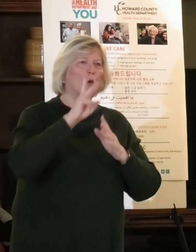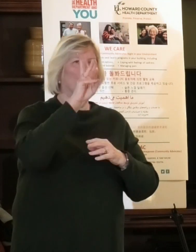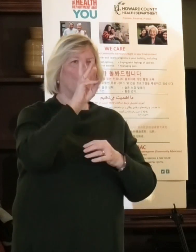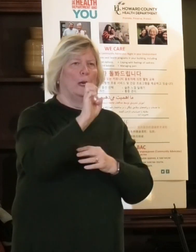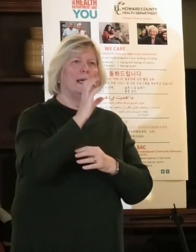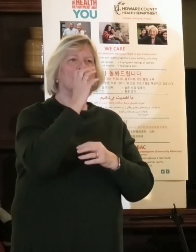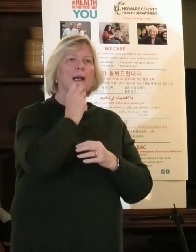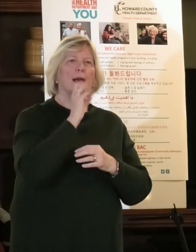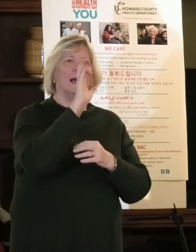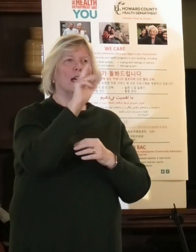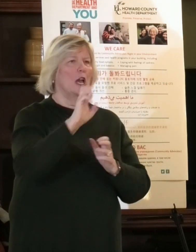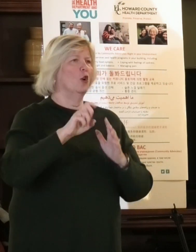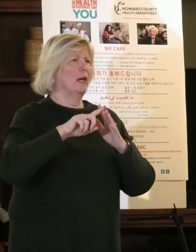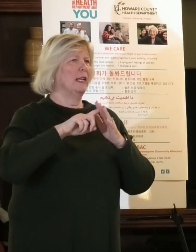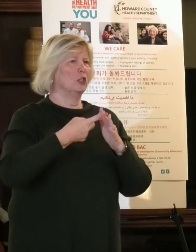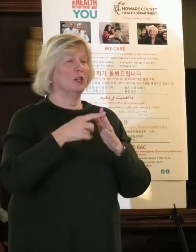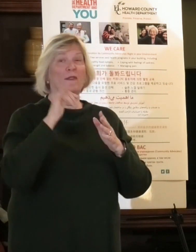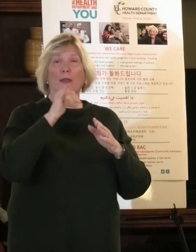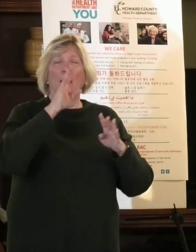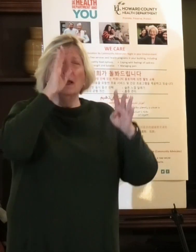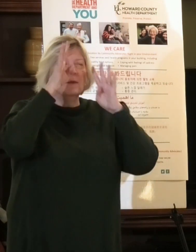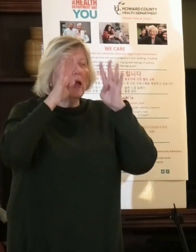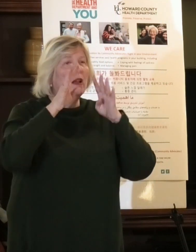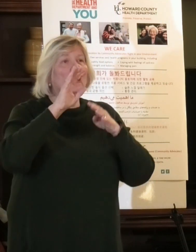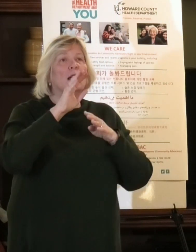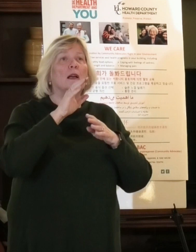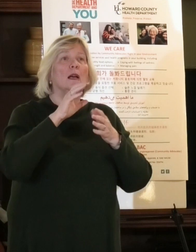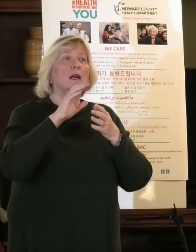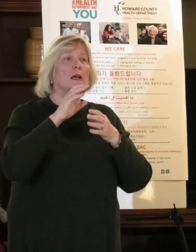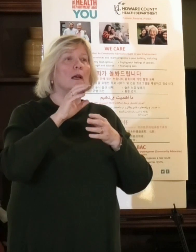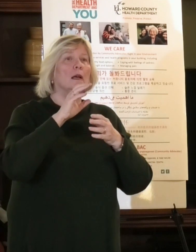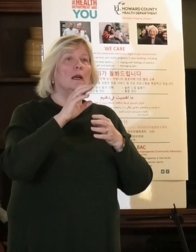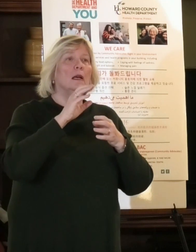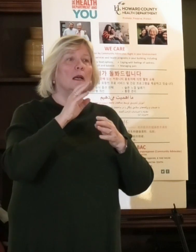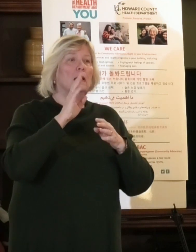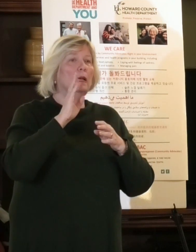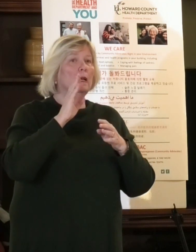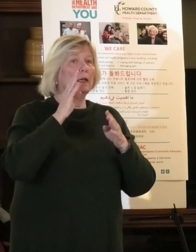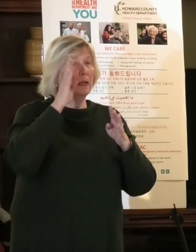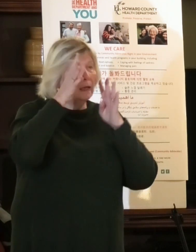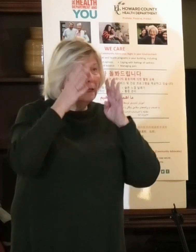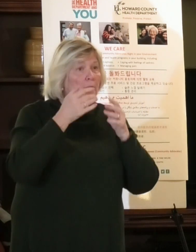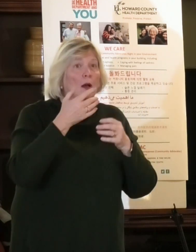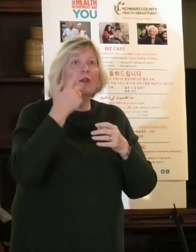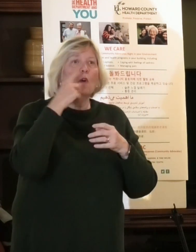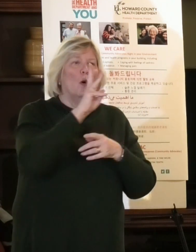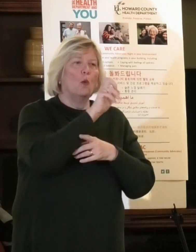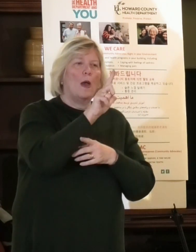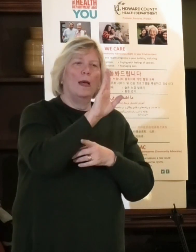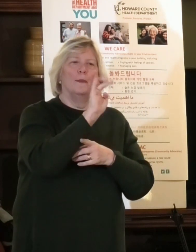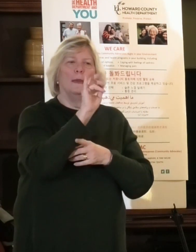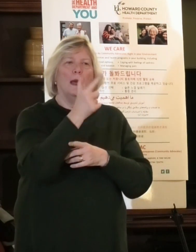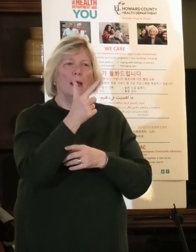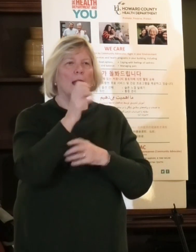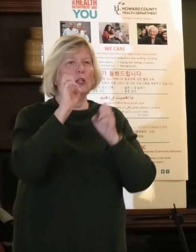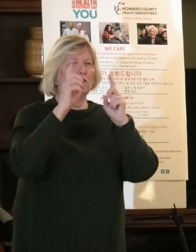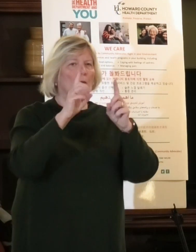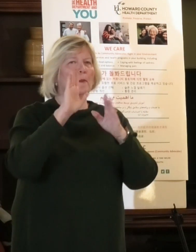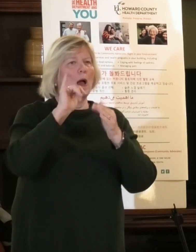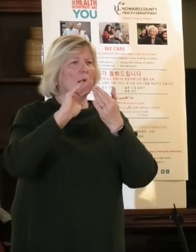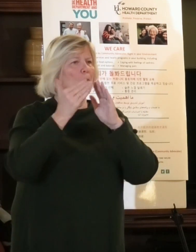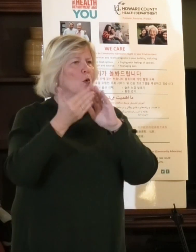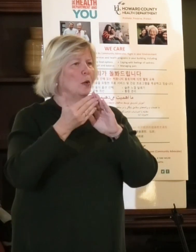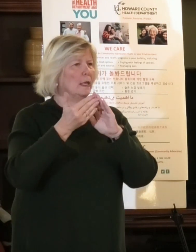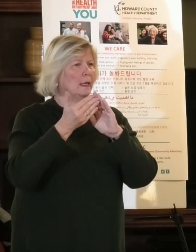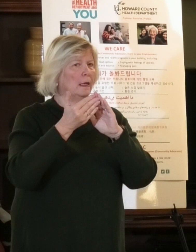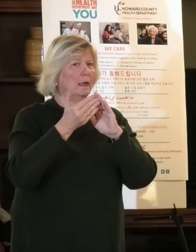initiative. This innovative initiative stands for well-being education by community advocates